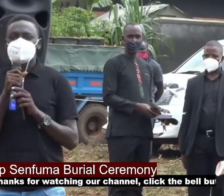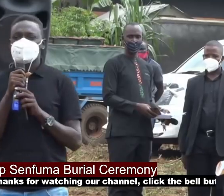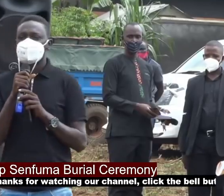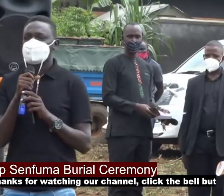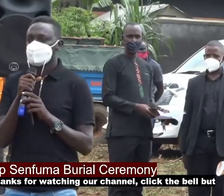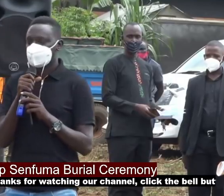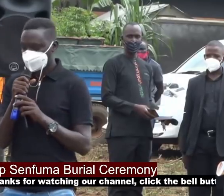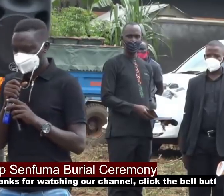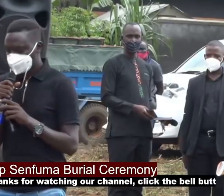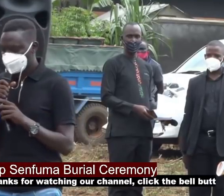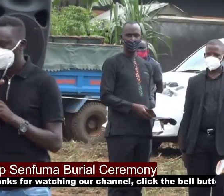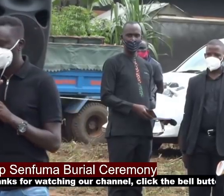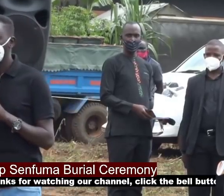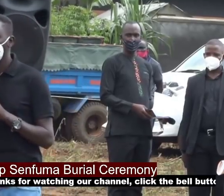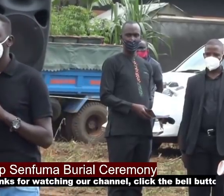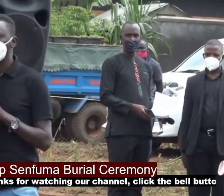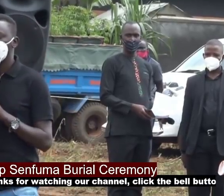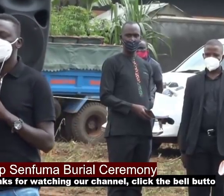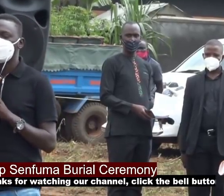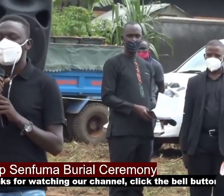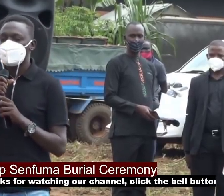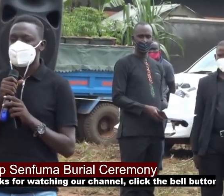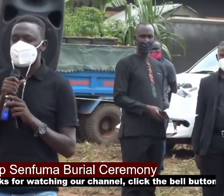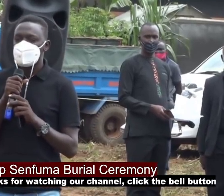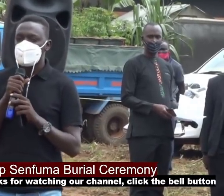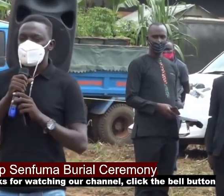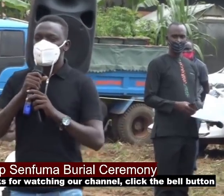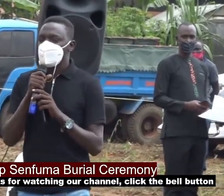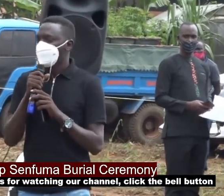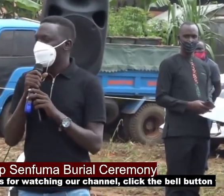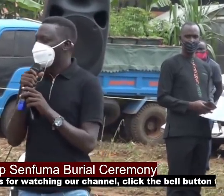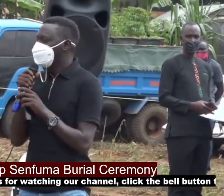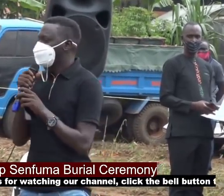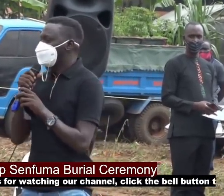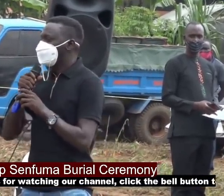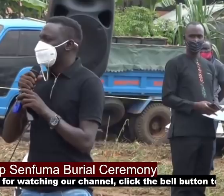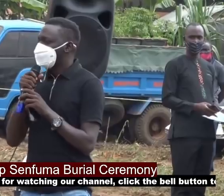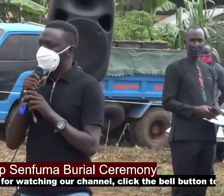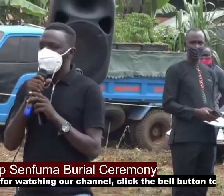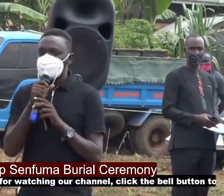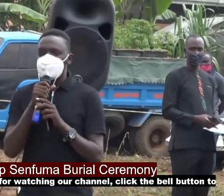Pastor Jude was the student's pastor from UCC.